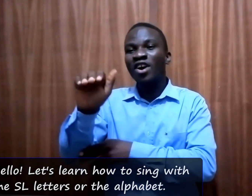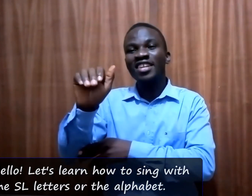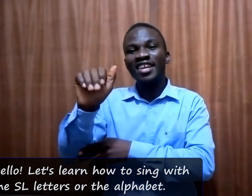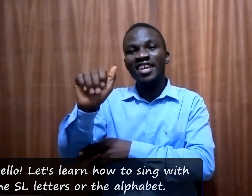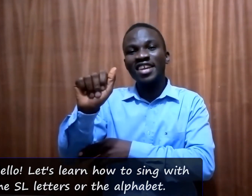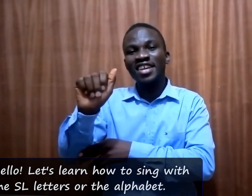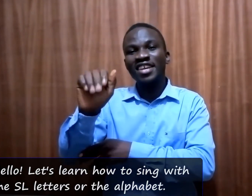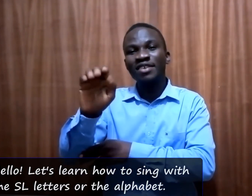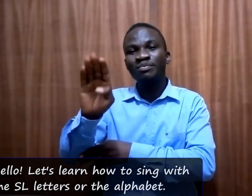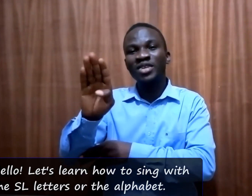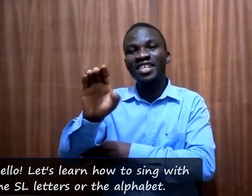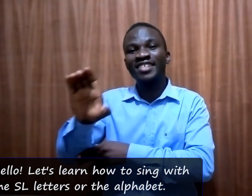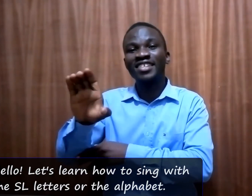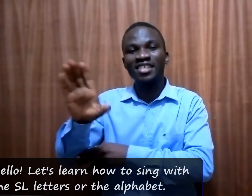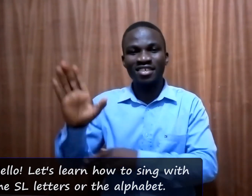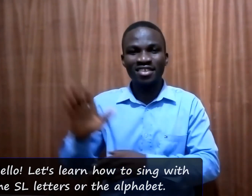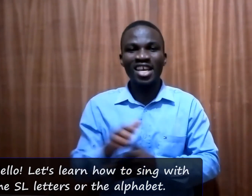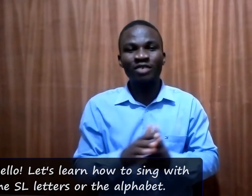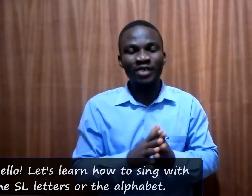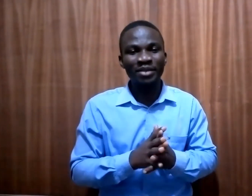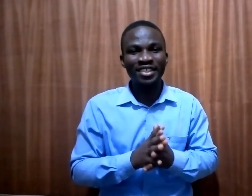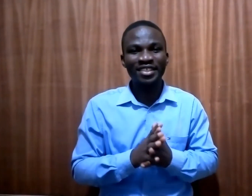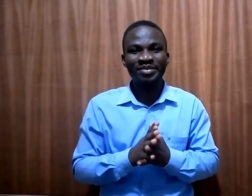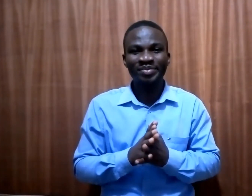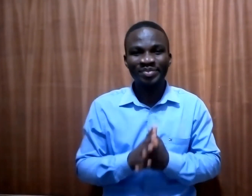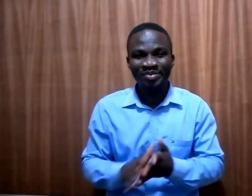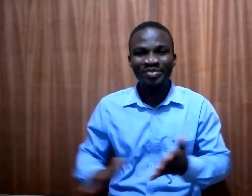the A, B, C, the alphabet.